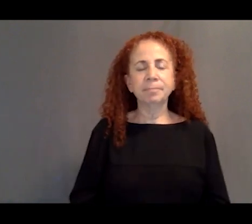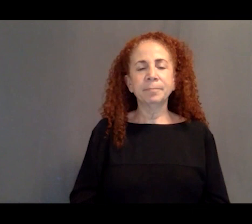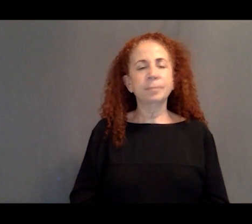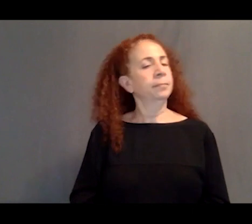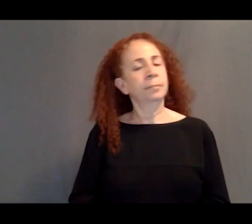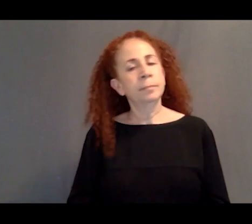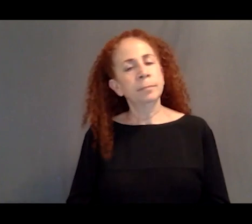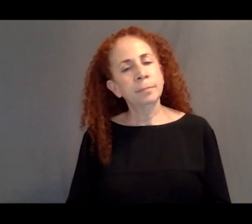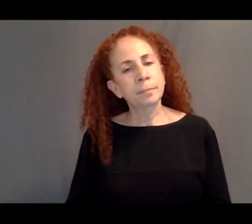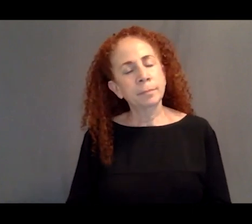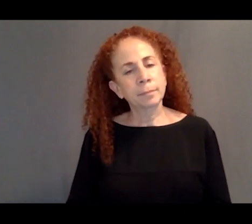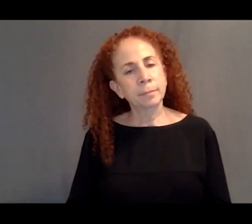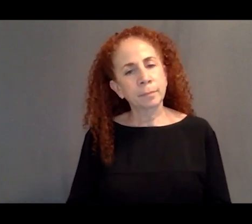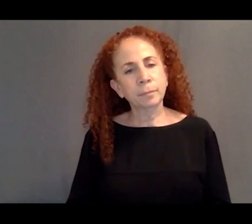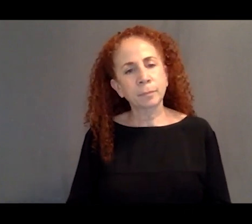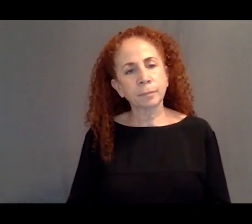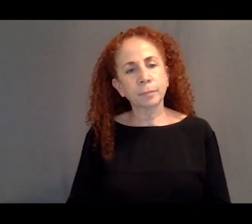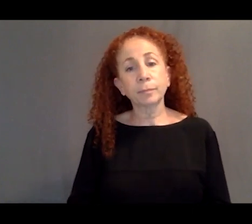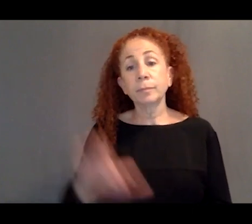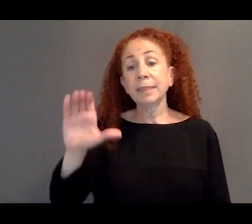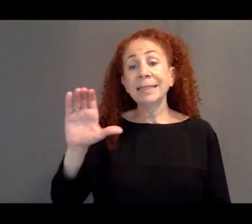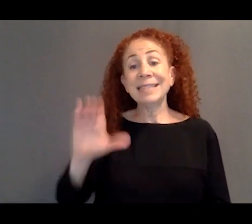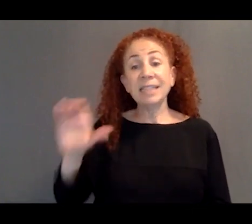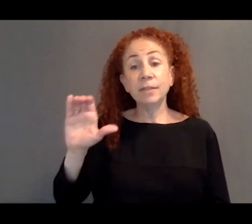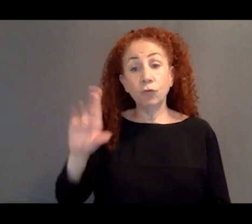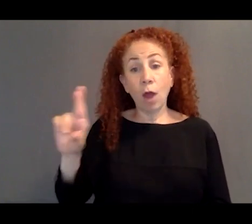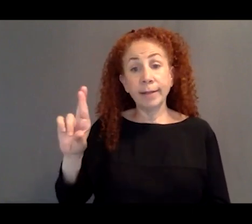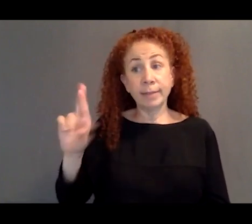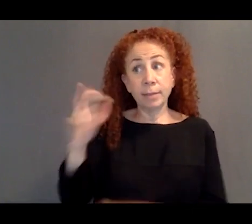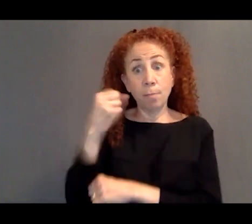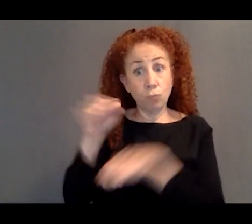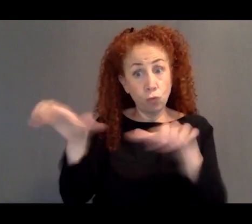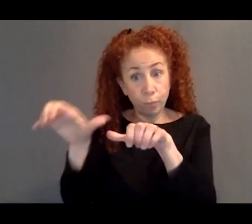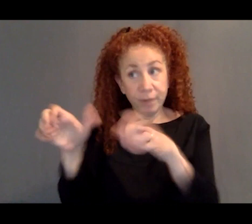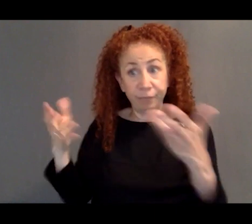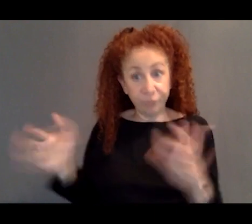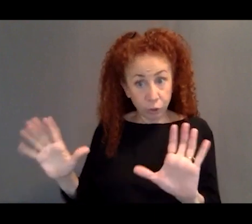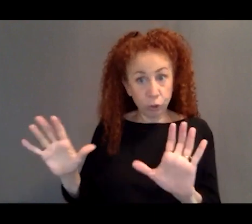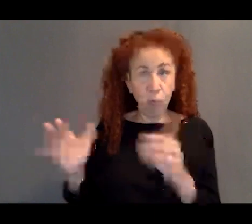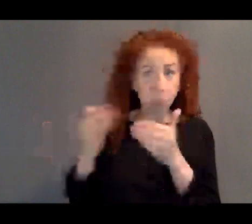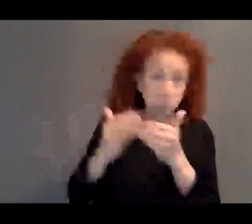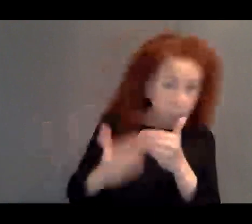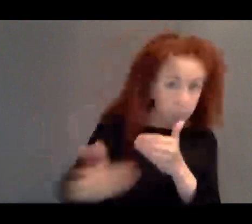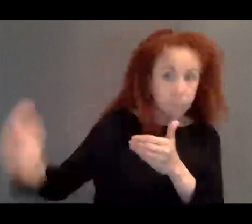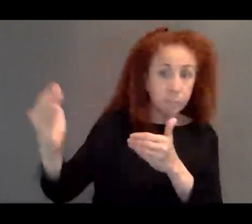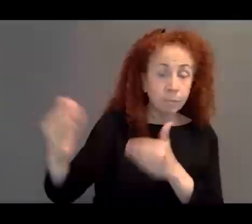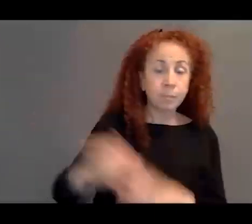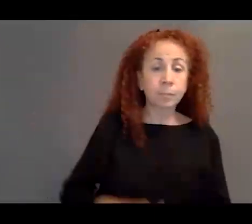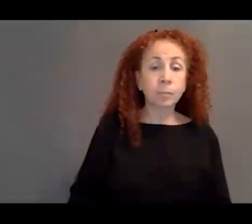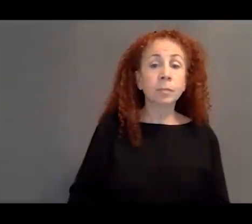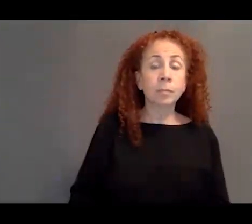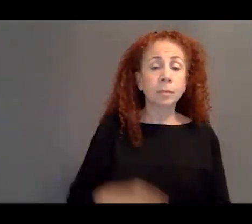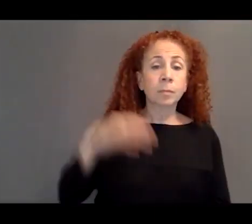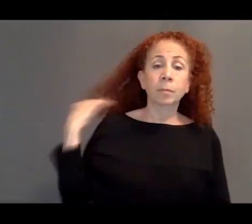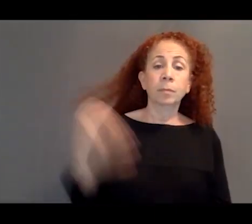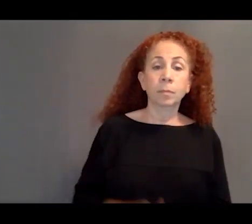in the after the civil rights movement, and really on the heels